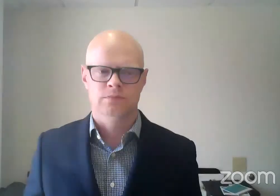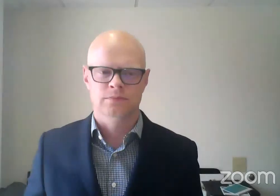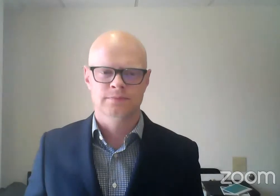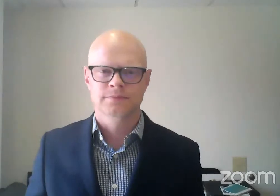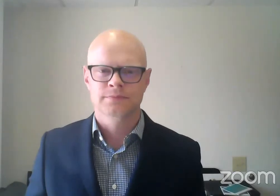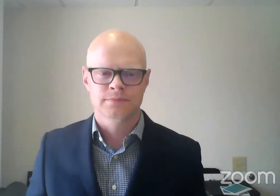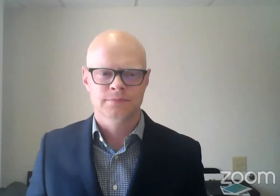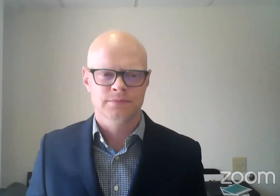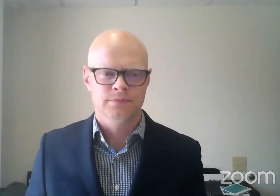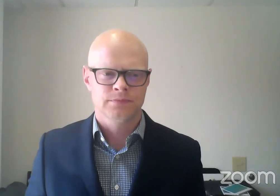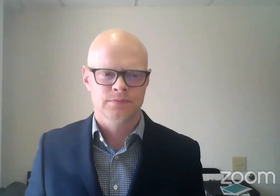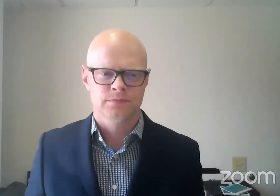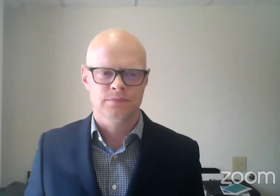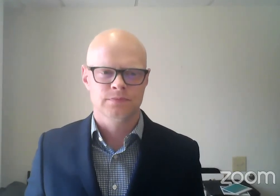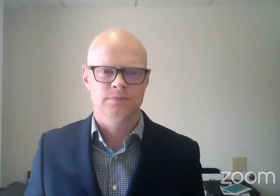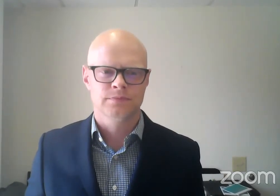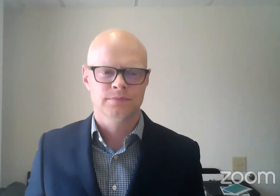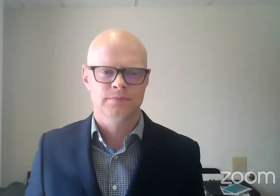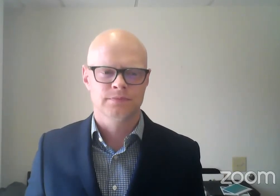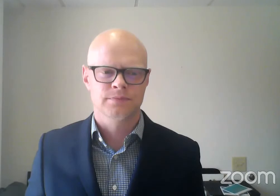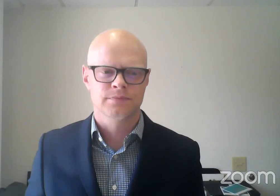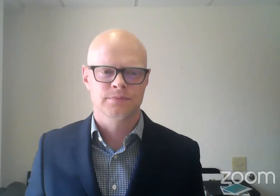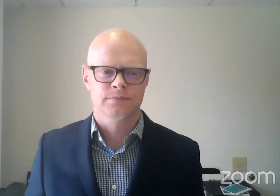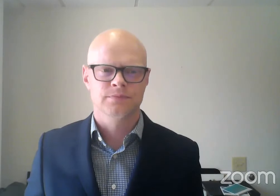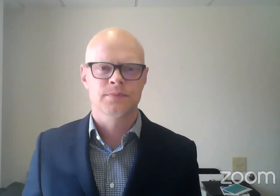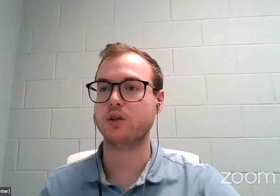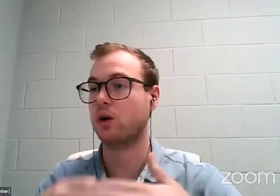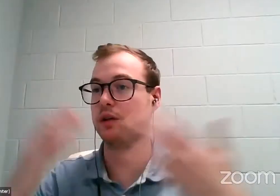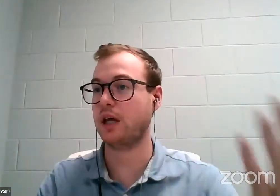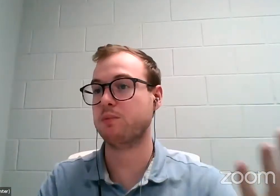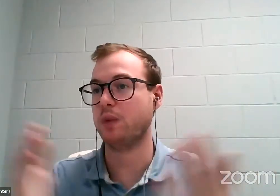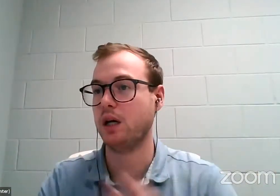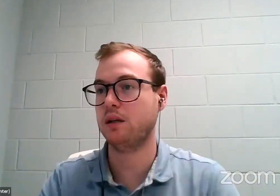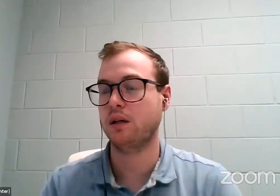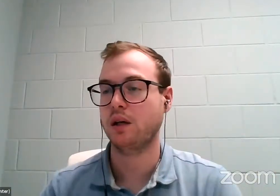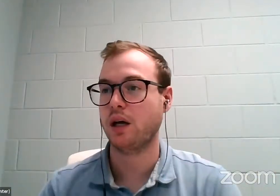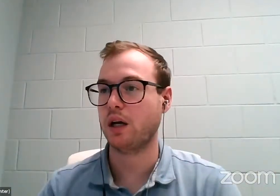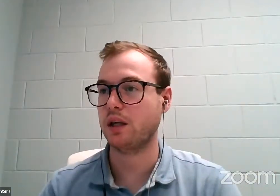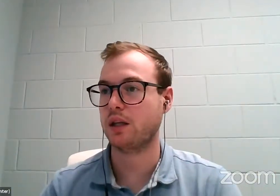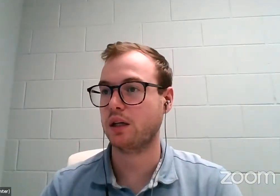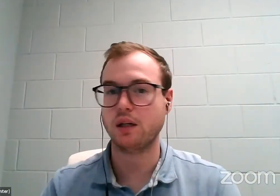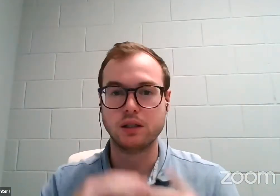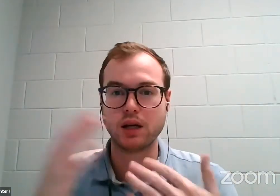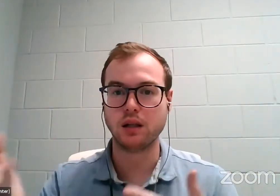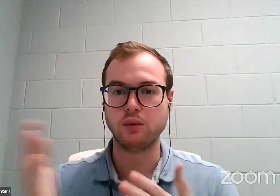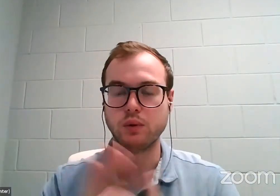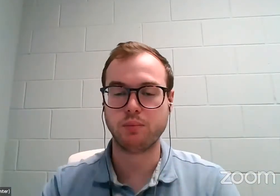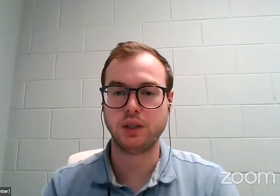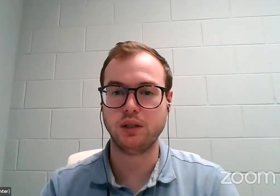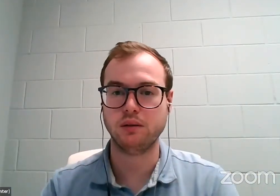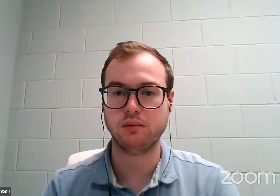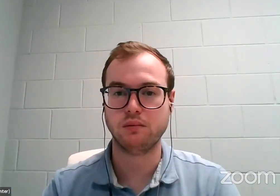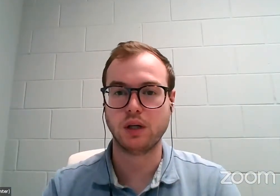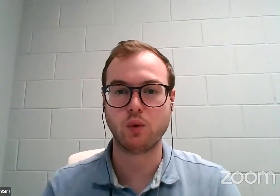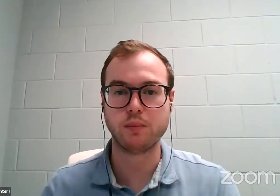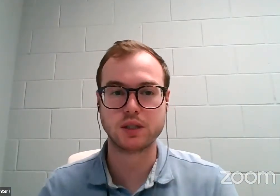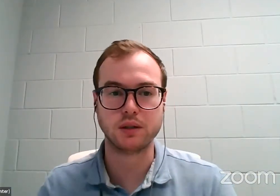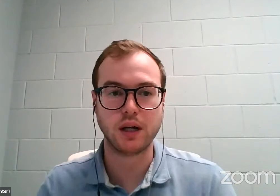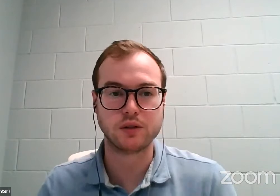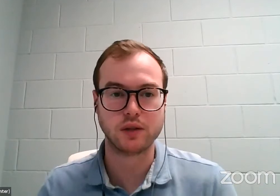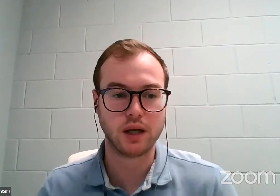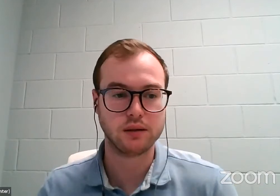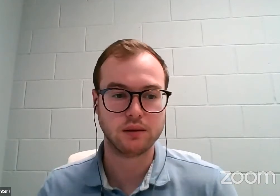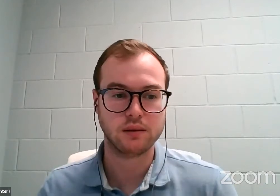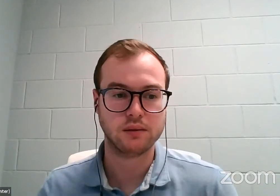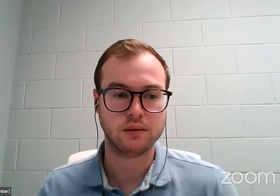Jojo Sanchez and the question was how were the games made and I think Adela would be equipped